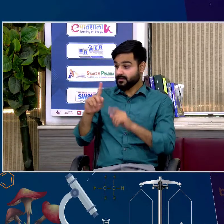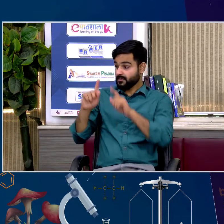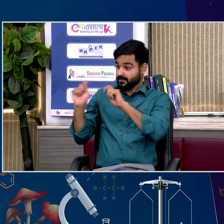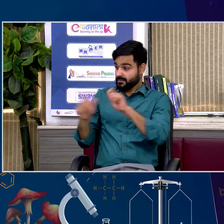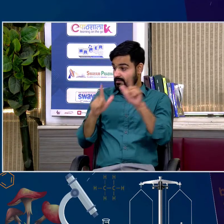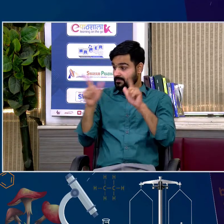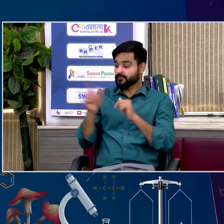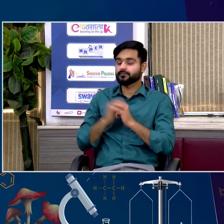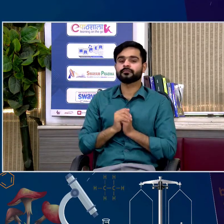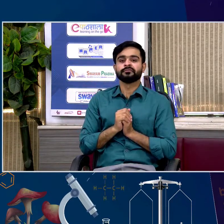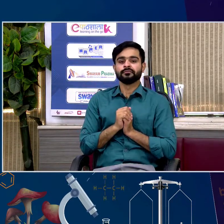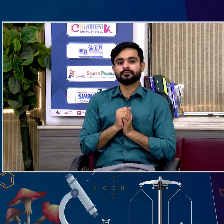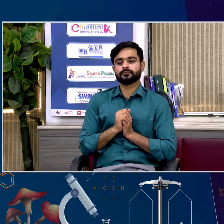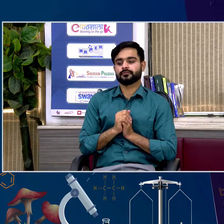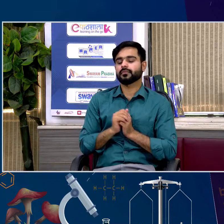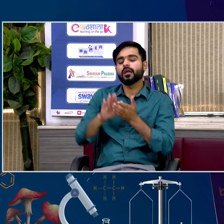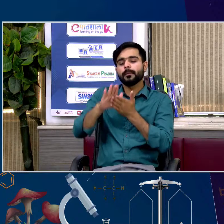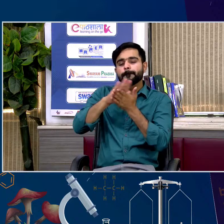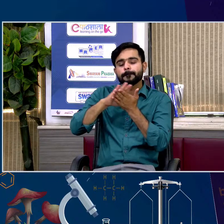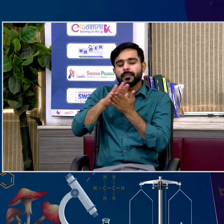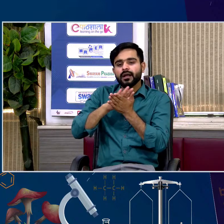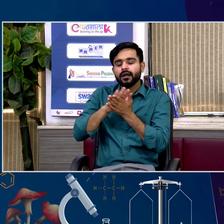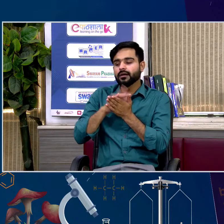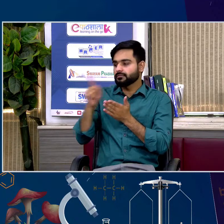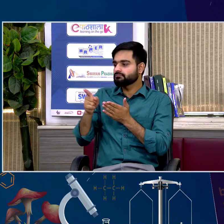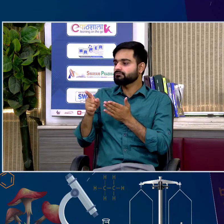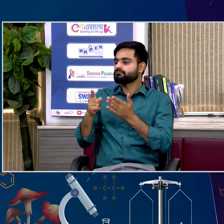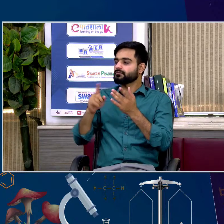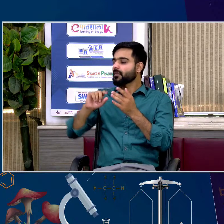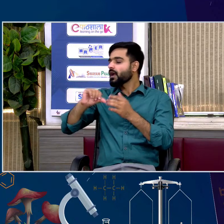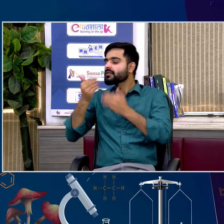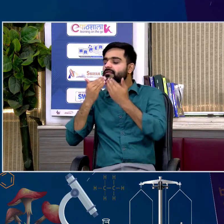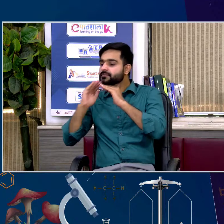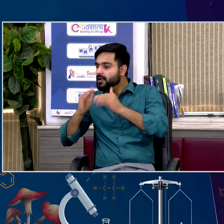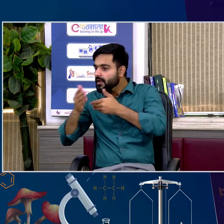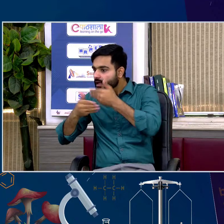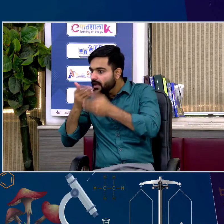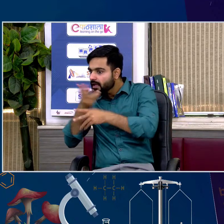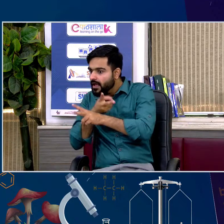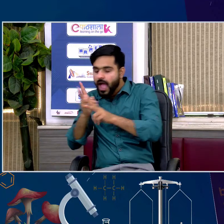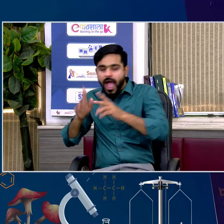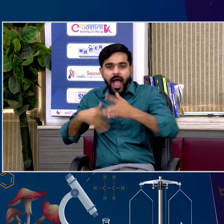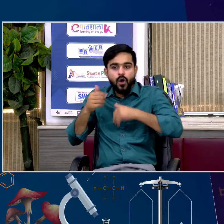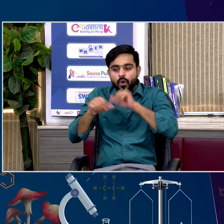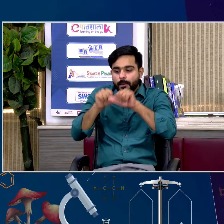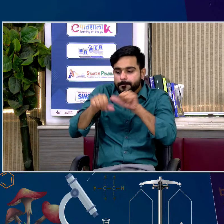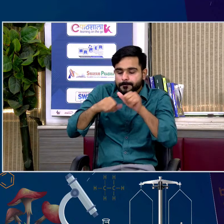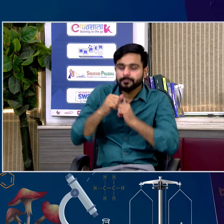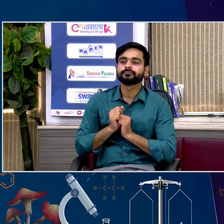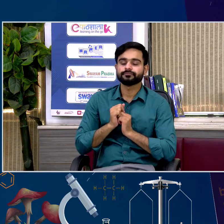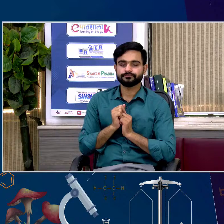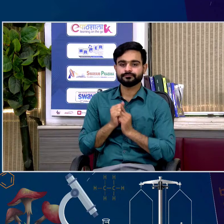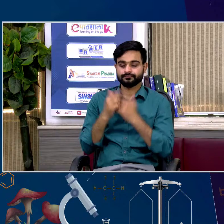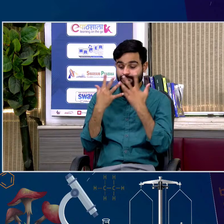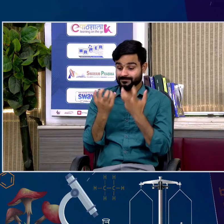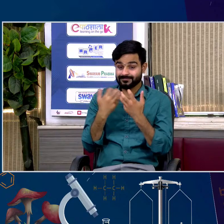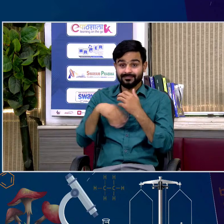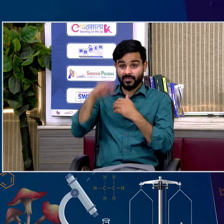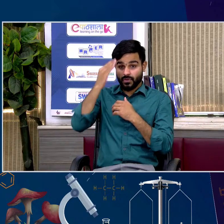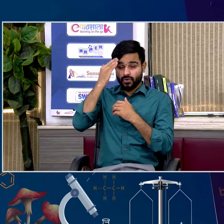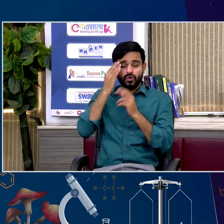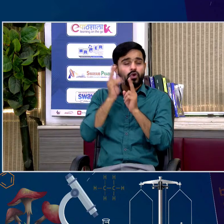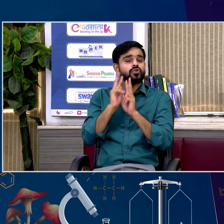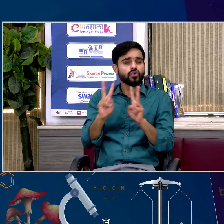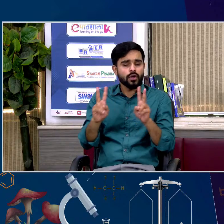slide, is basically to sensitize other children about differences, right? Now we want to